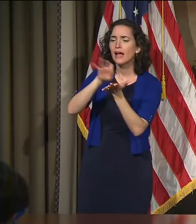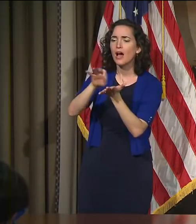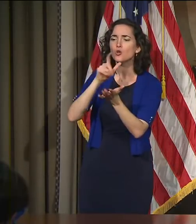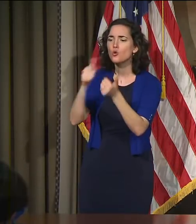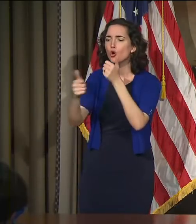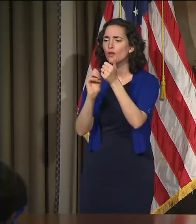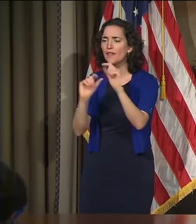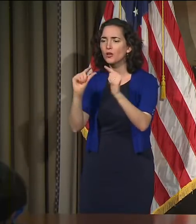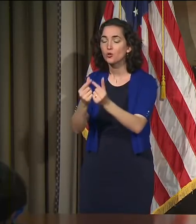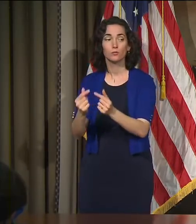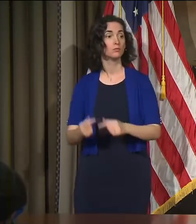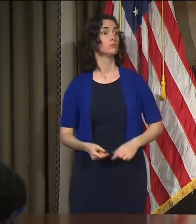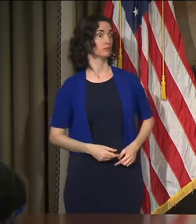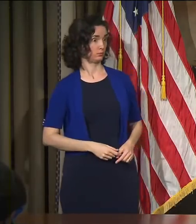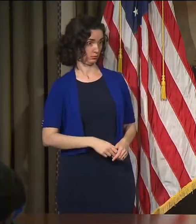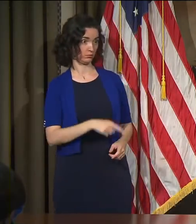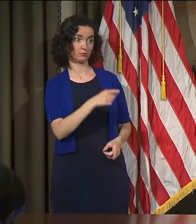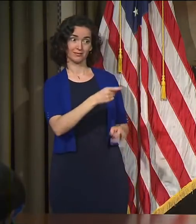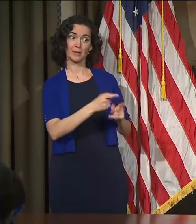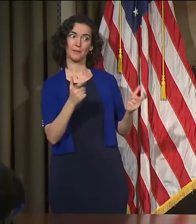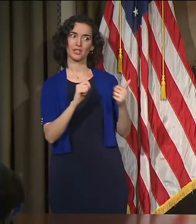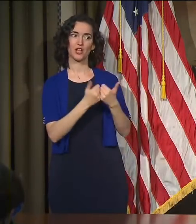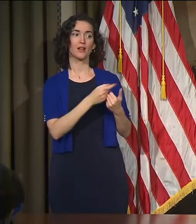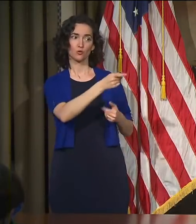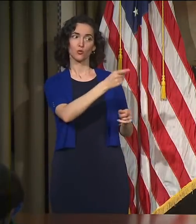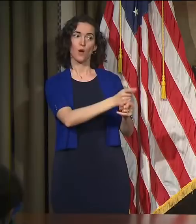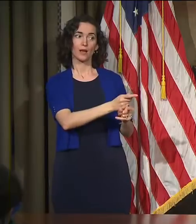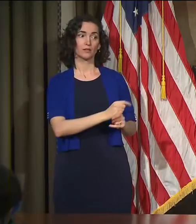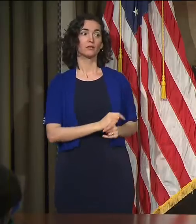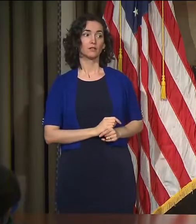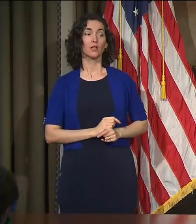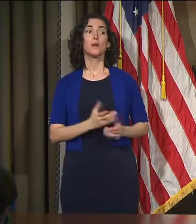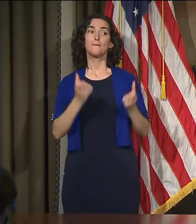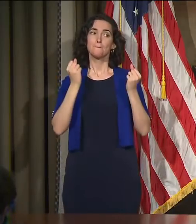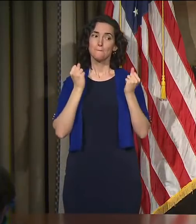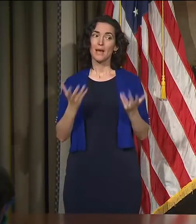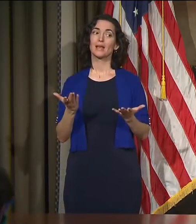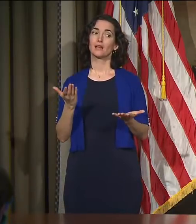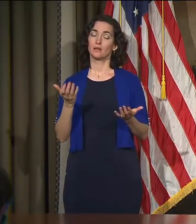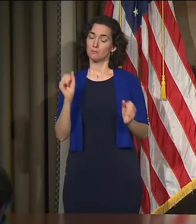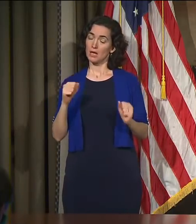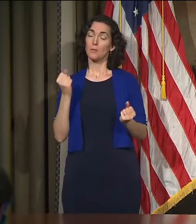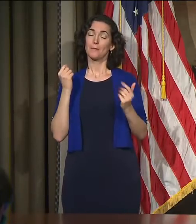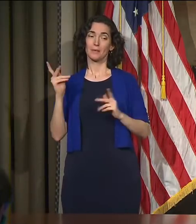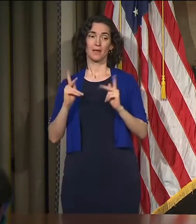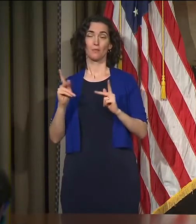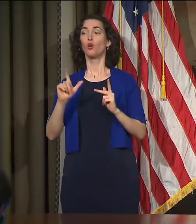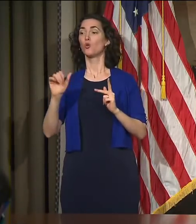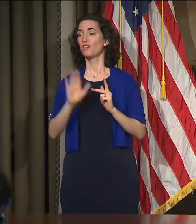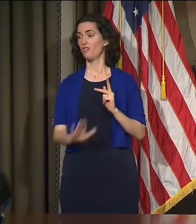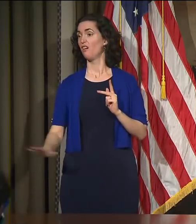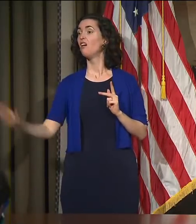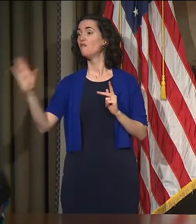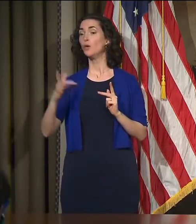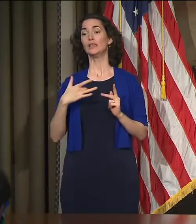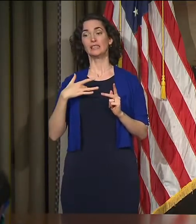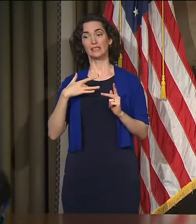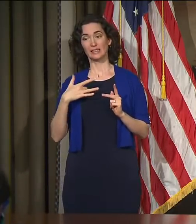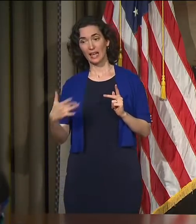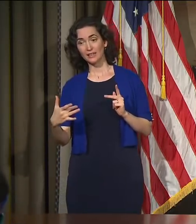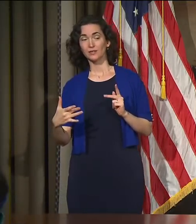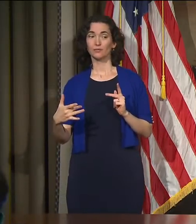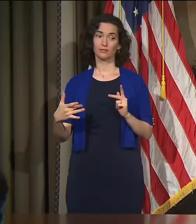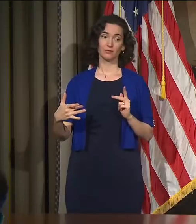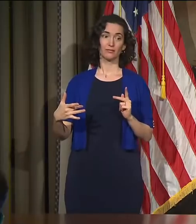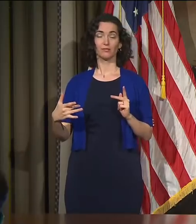Yeah, it's a big challenge, and you're absolutely right. It's potentially a very large number, particularly in a state like Louisiana that tends to be on the lower